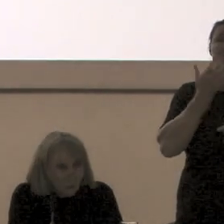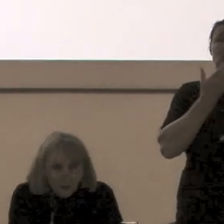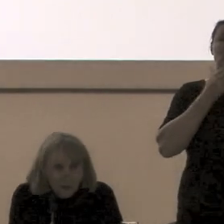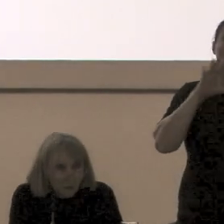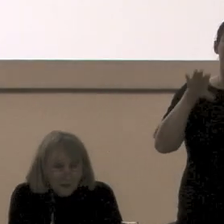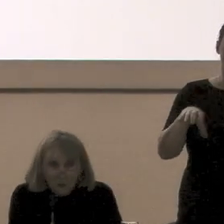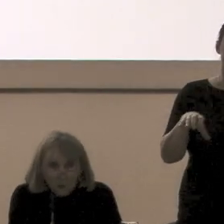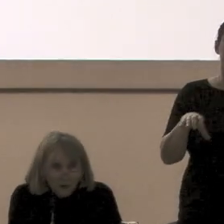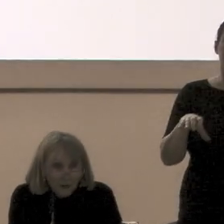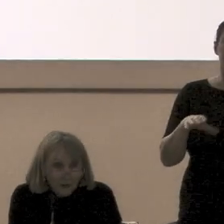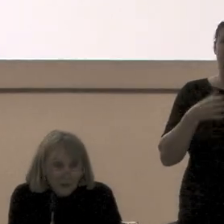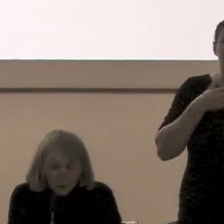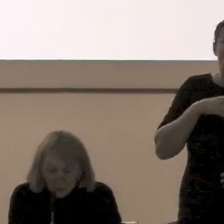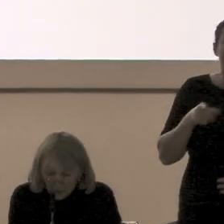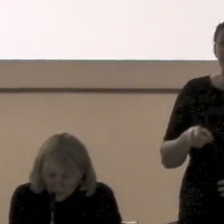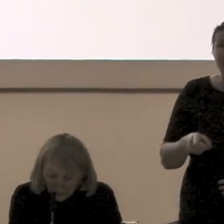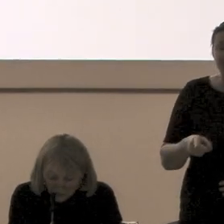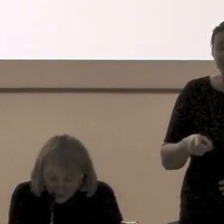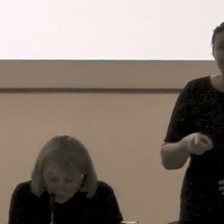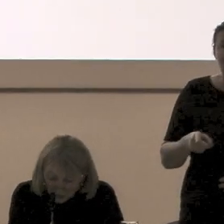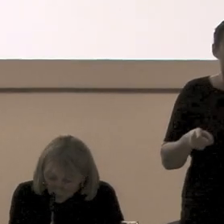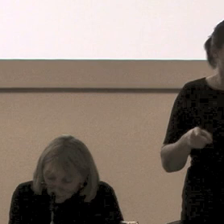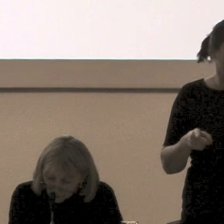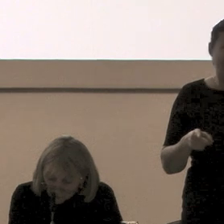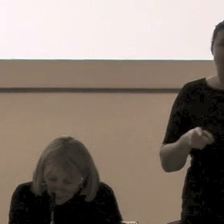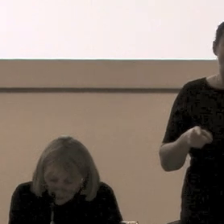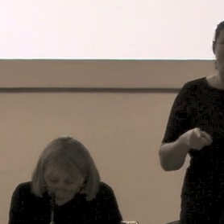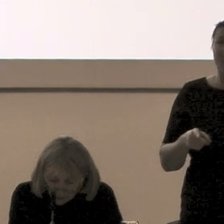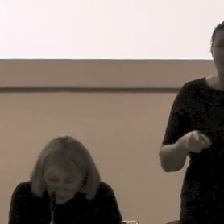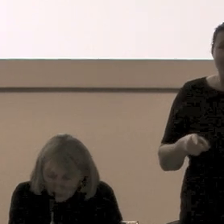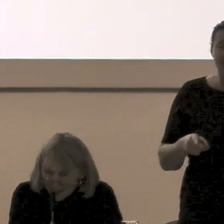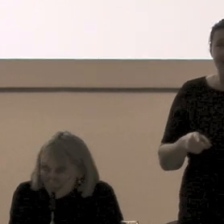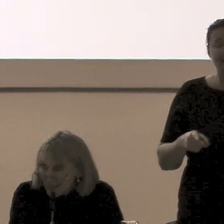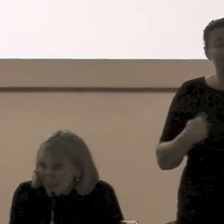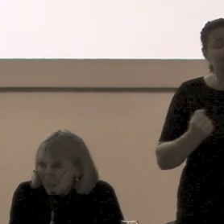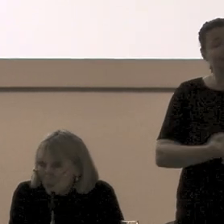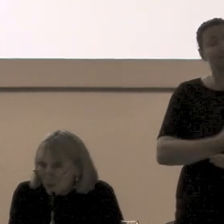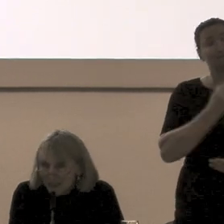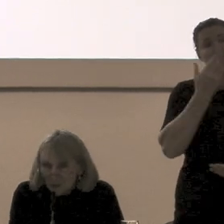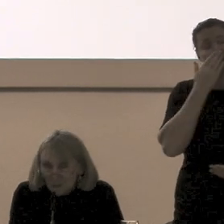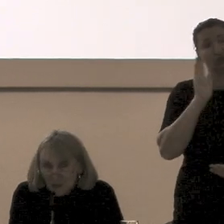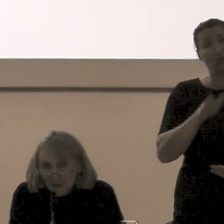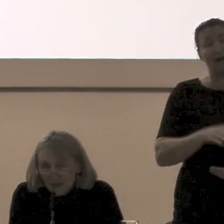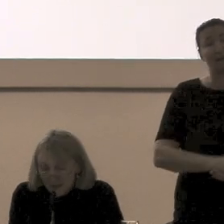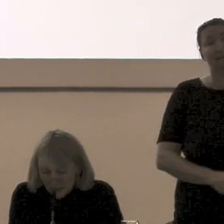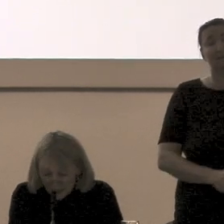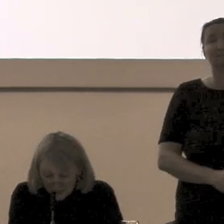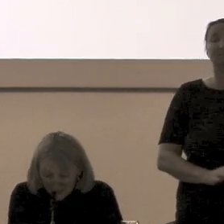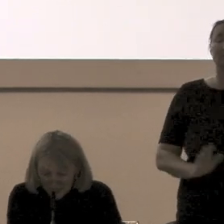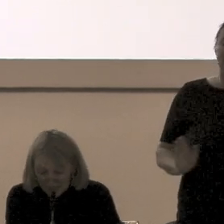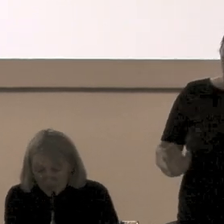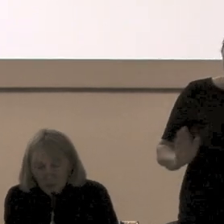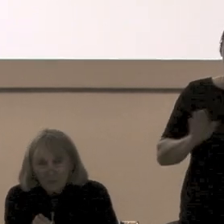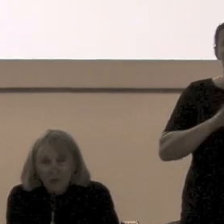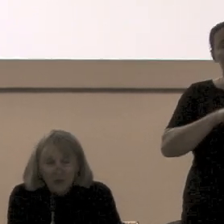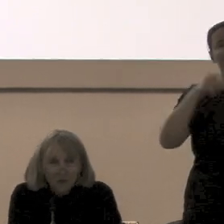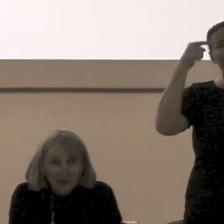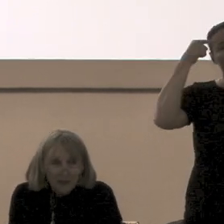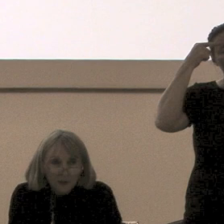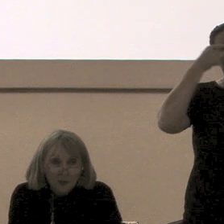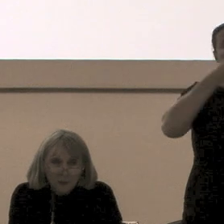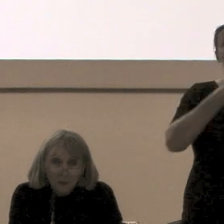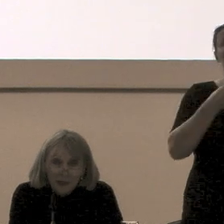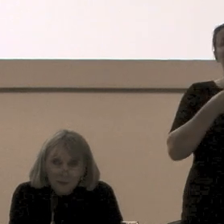that isn't what they would ever want and it's not what their parents really want. But as I said, I'm always the optimist, and you